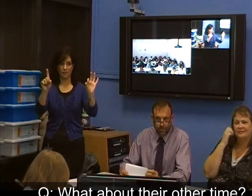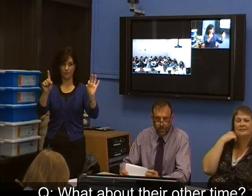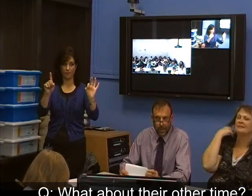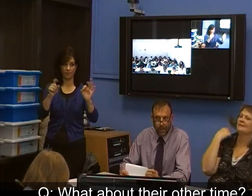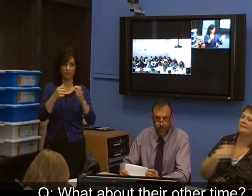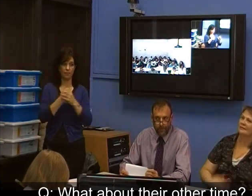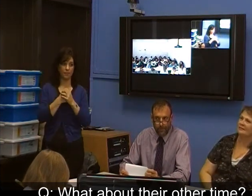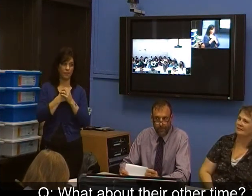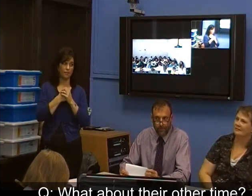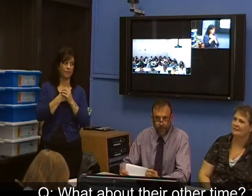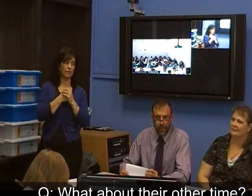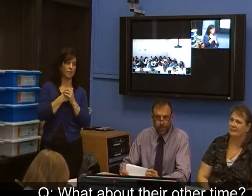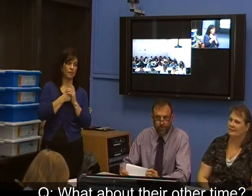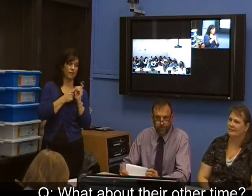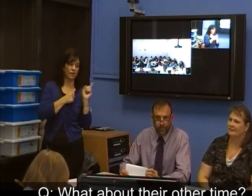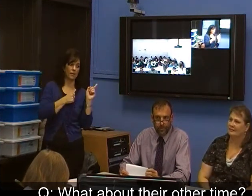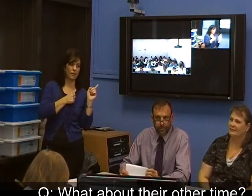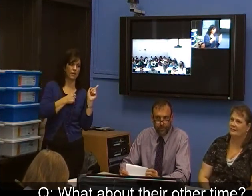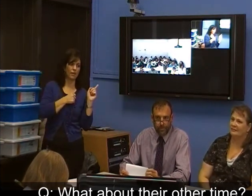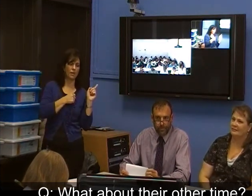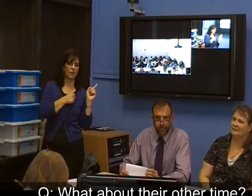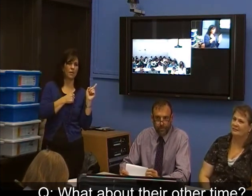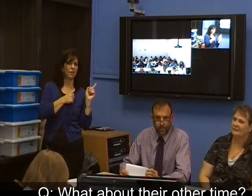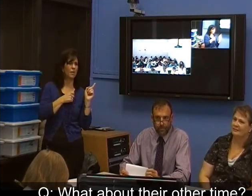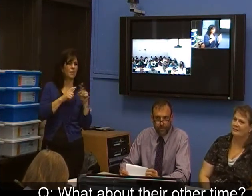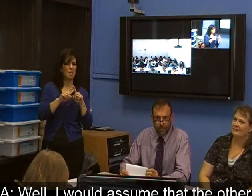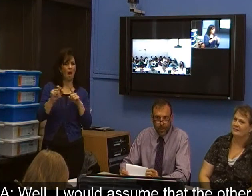The majority. Well, what's their other time?